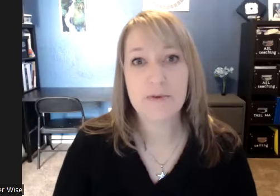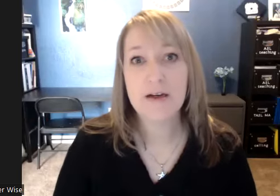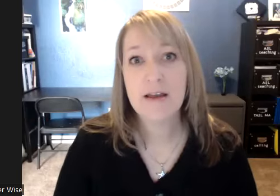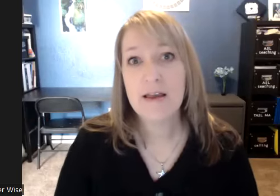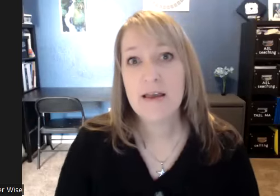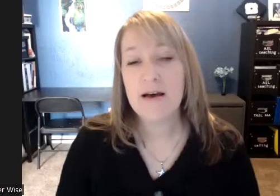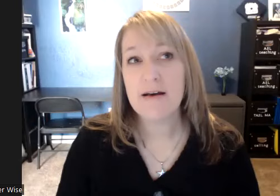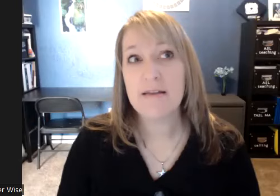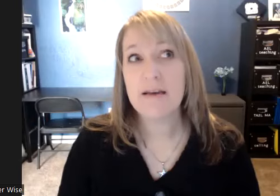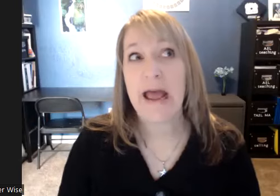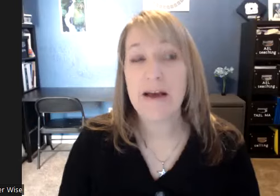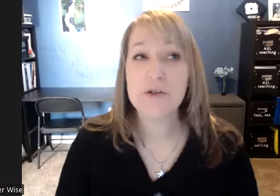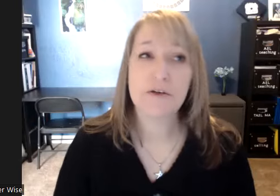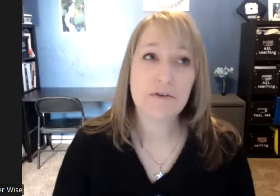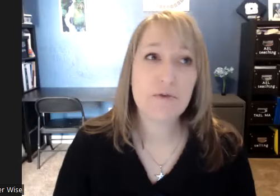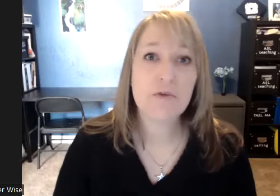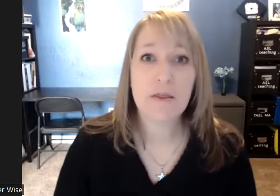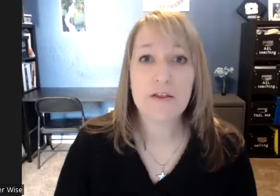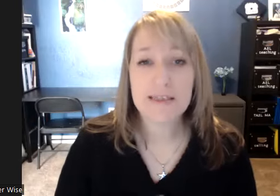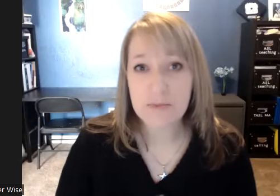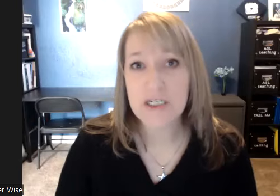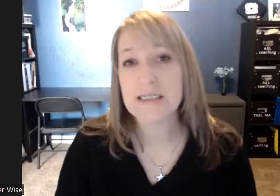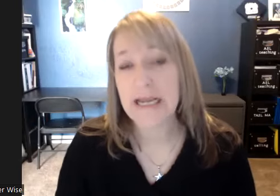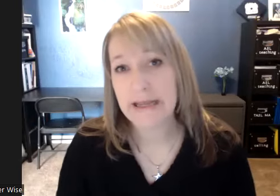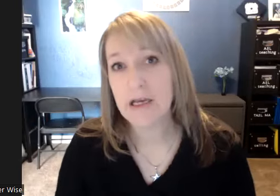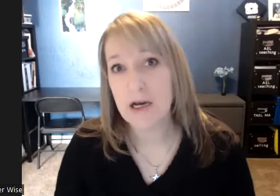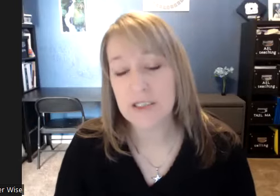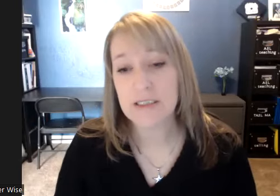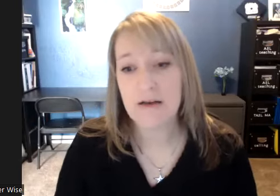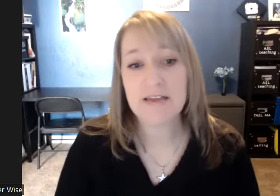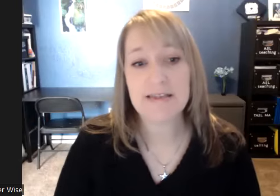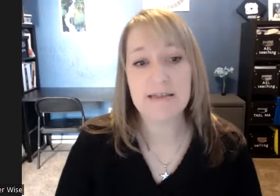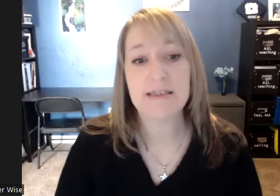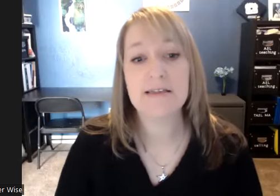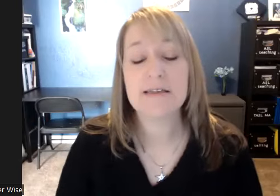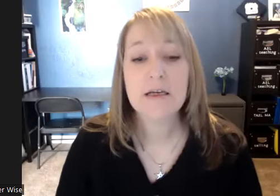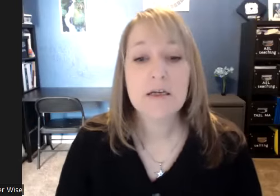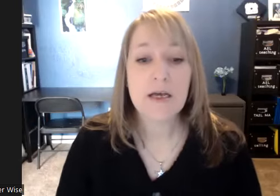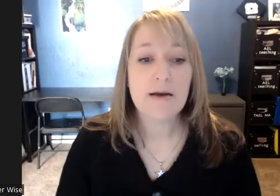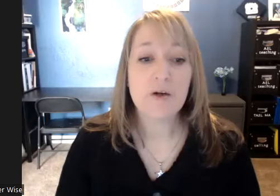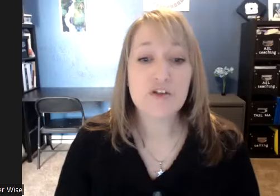before that have to agree with the subject and the object of the sentence. There are